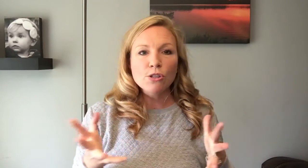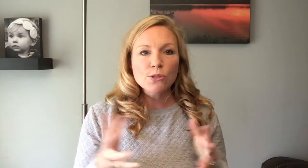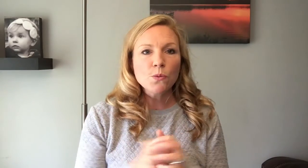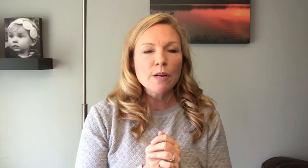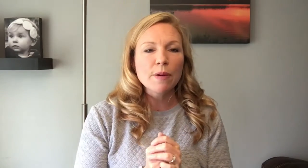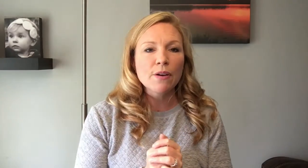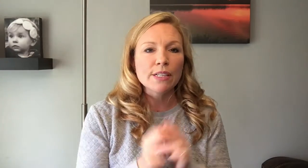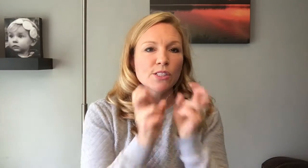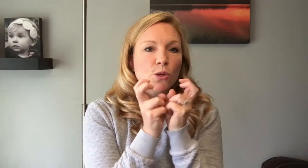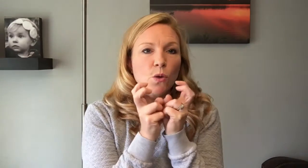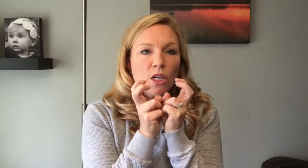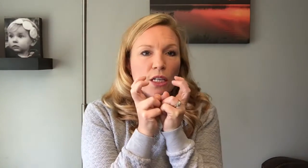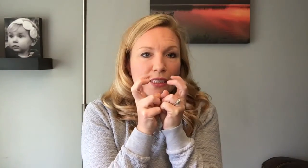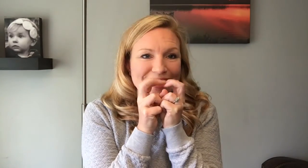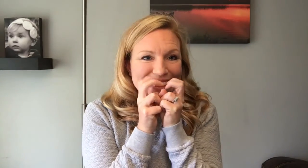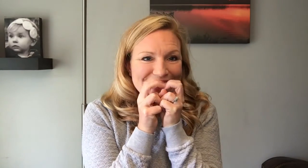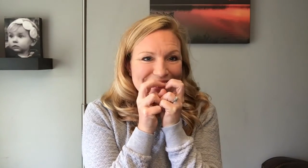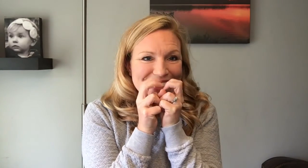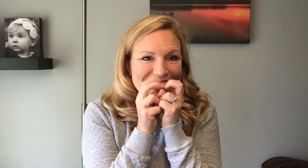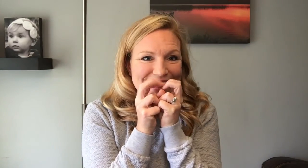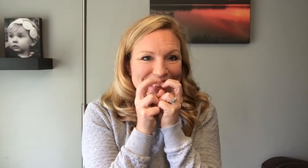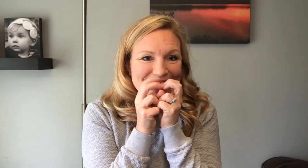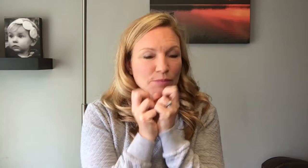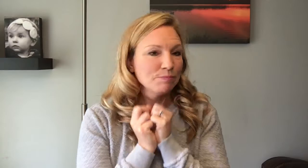Also, what about a squirrel?